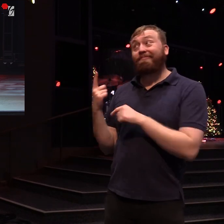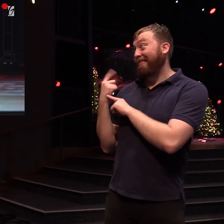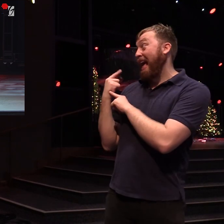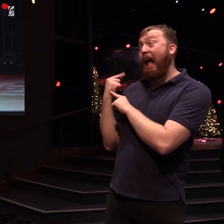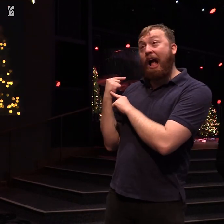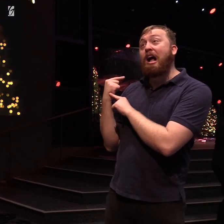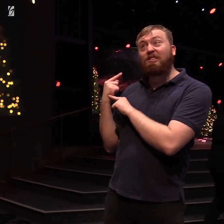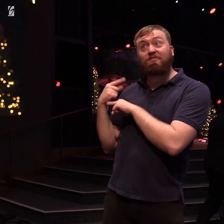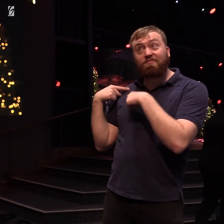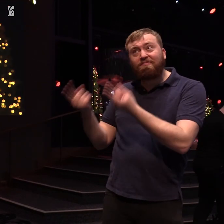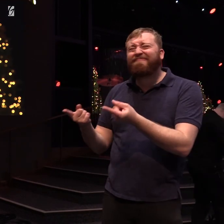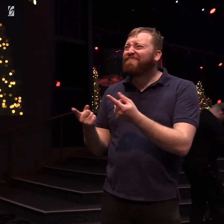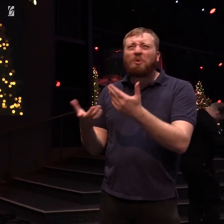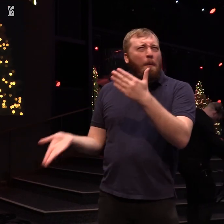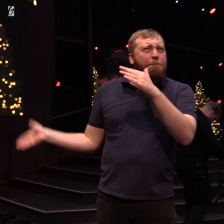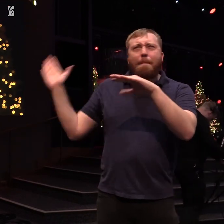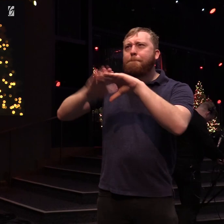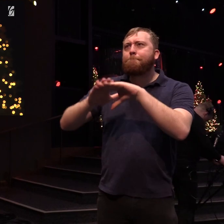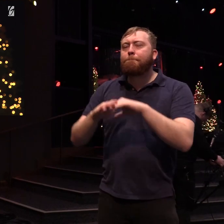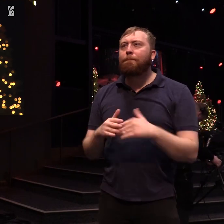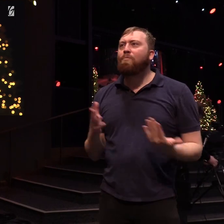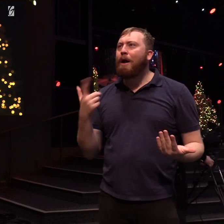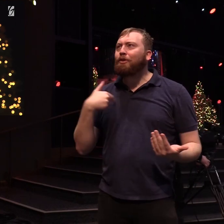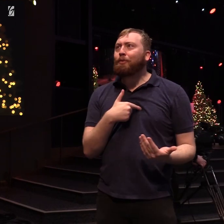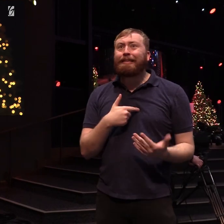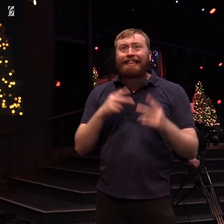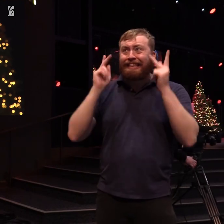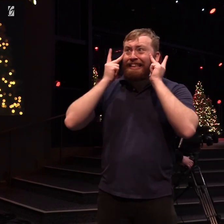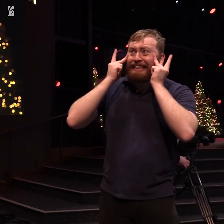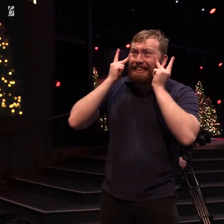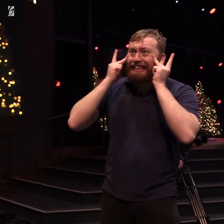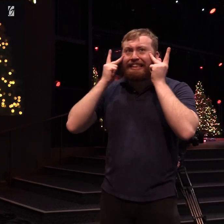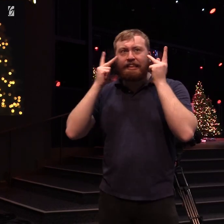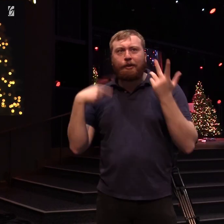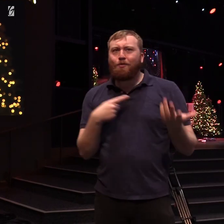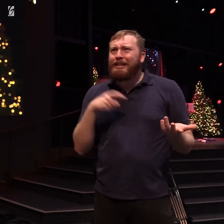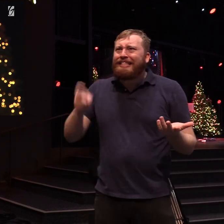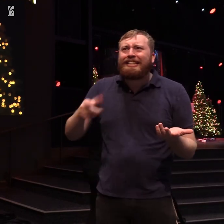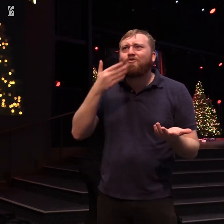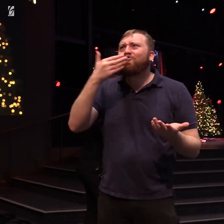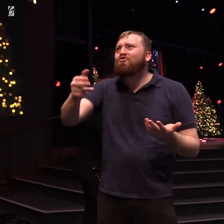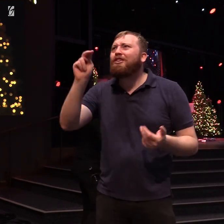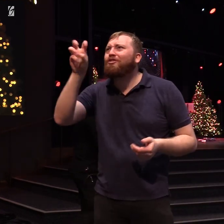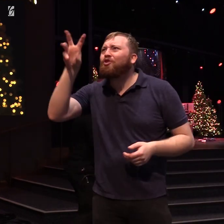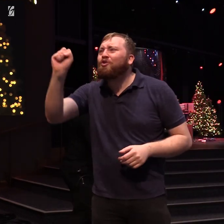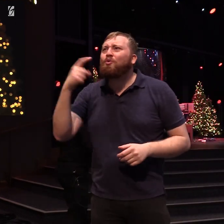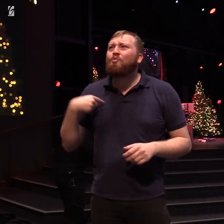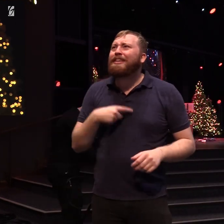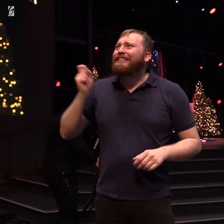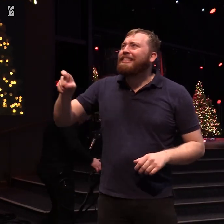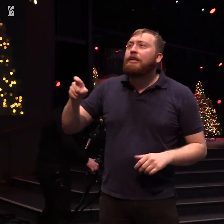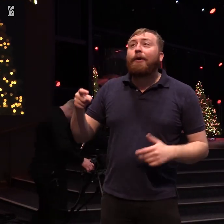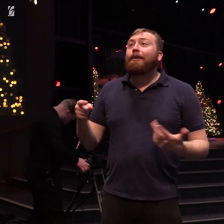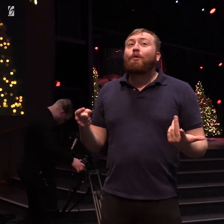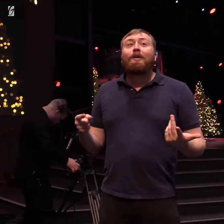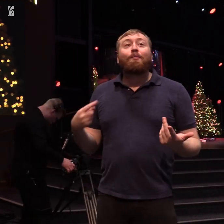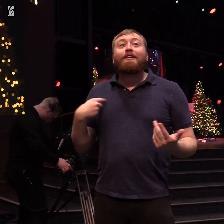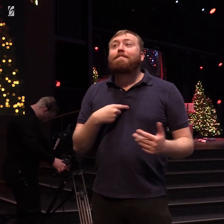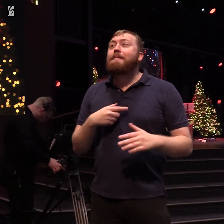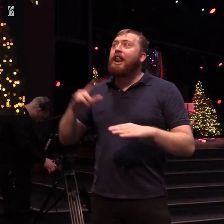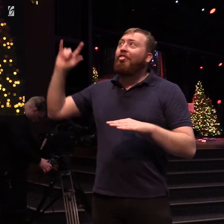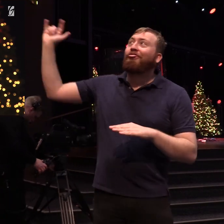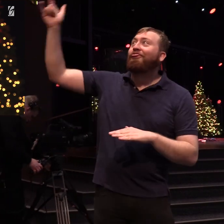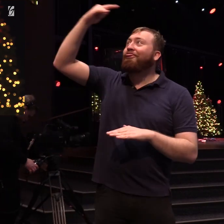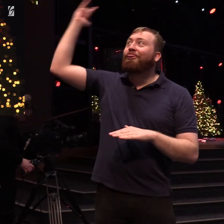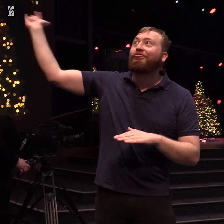Because we're freaking out. We need some good news. We've been circling over Australia too long.